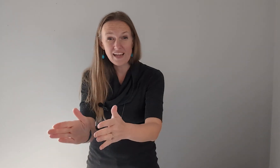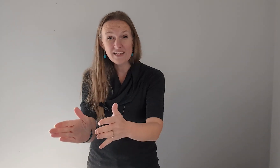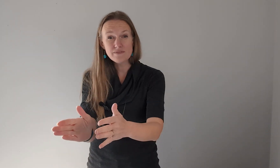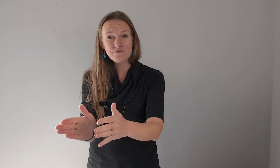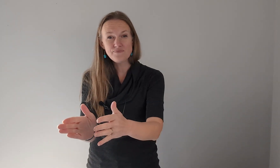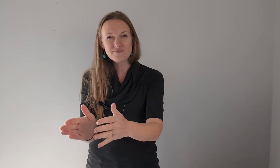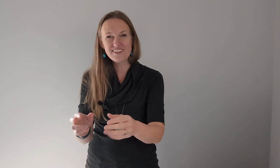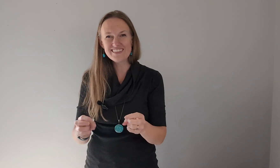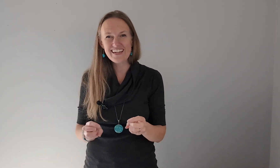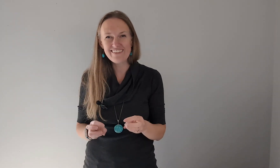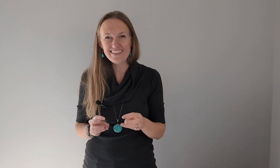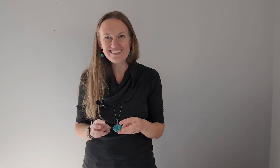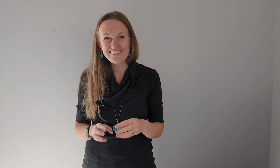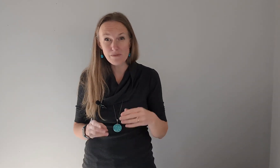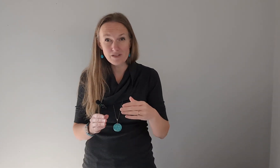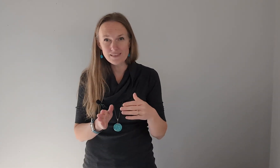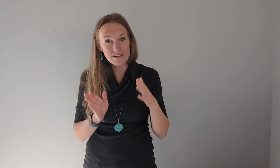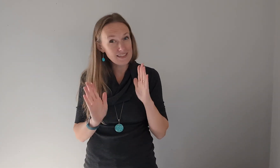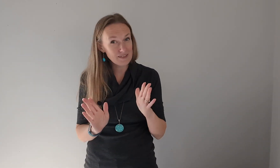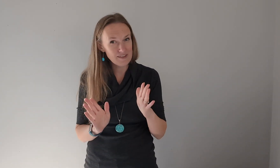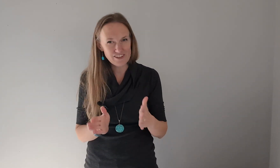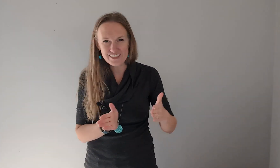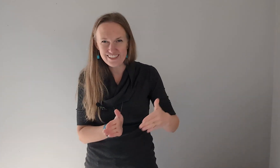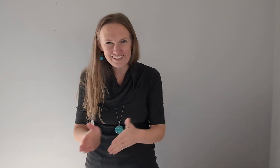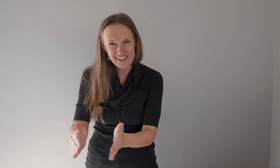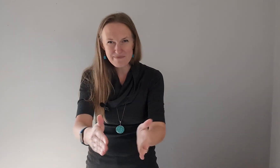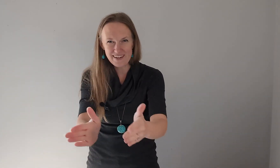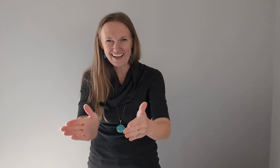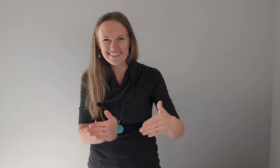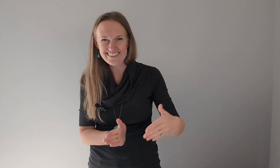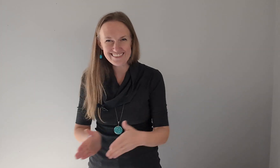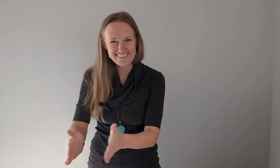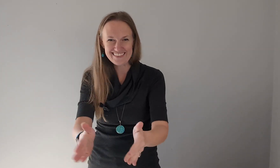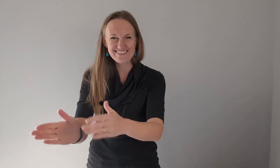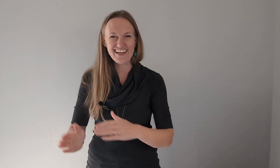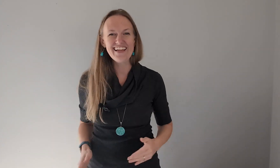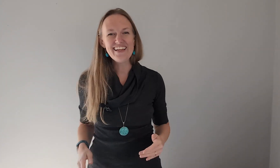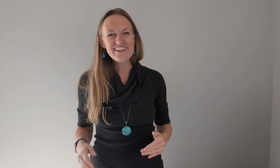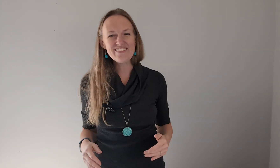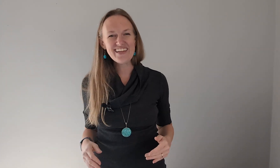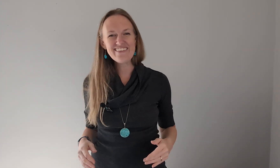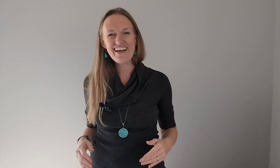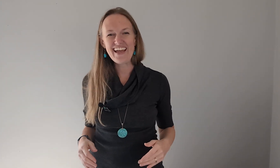way. Notice that I went to do W's there. That's how I first learned it, but now I just do it this way. You made a